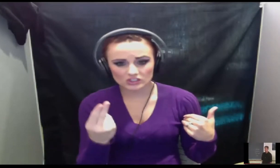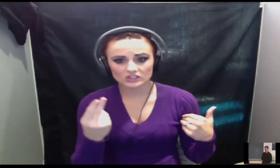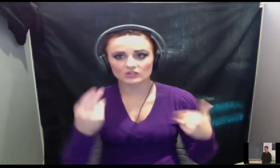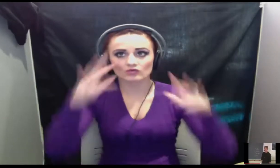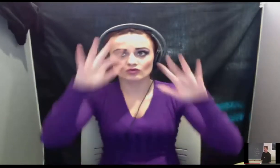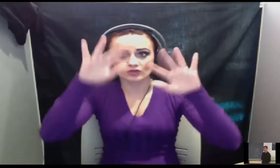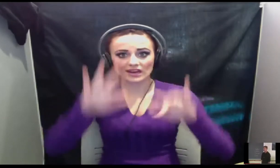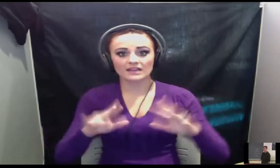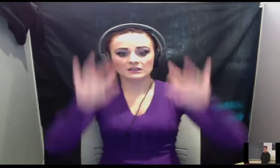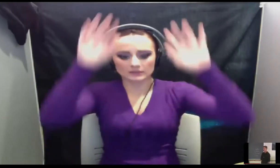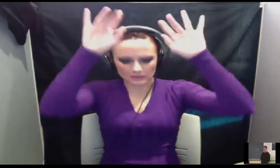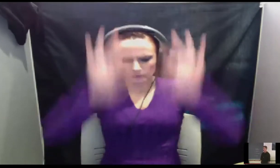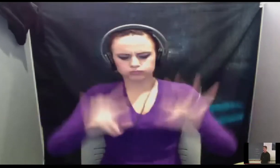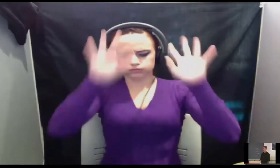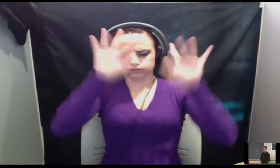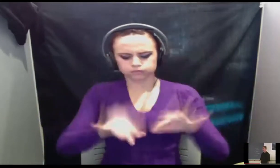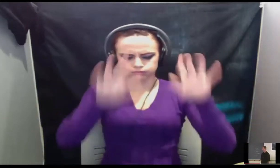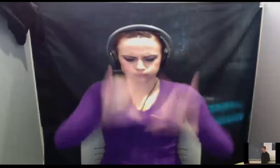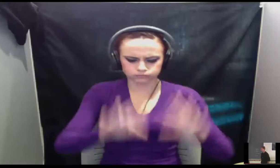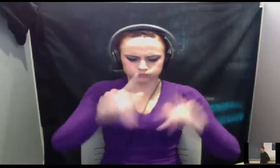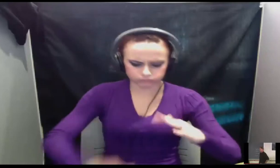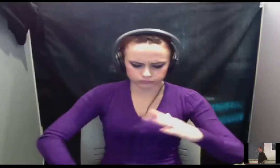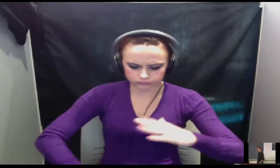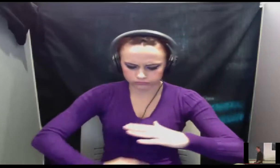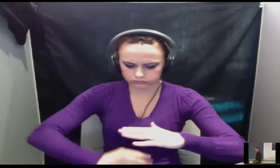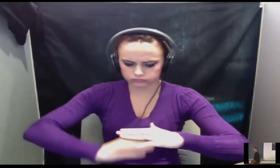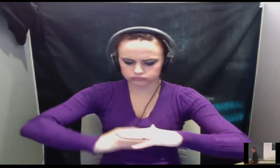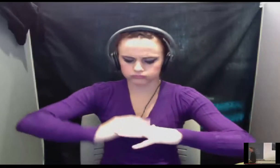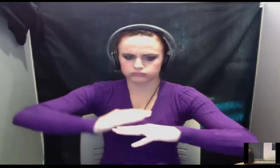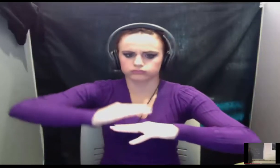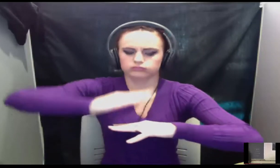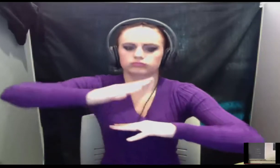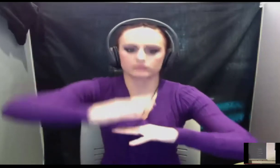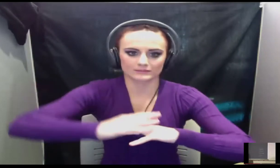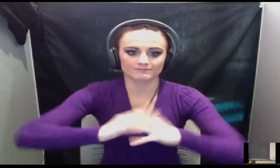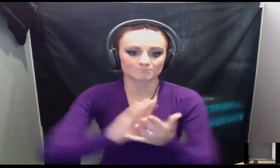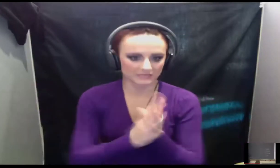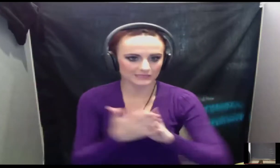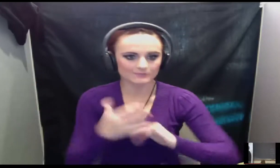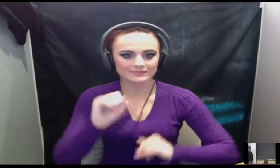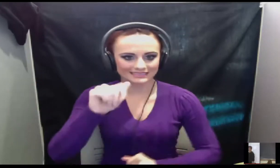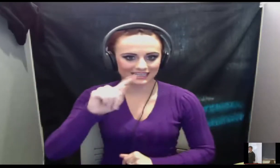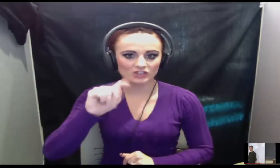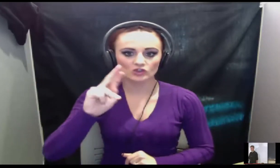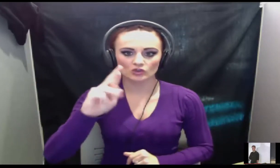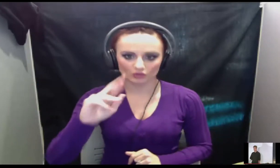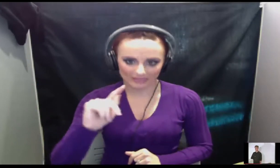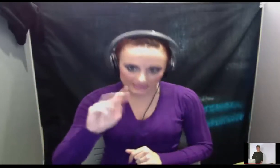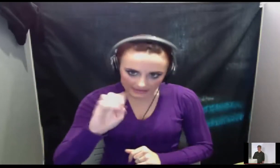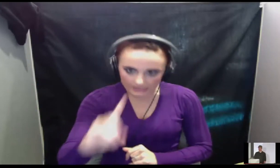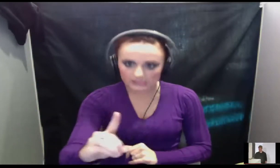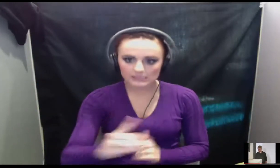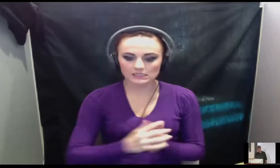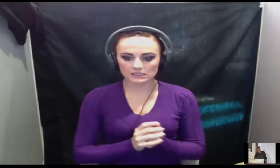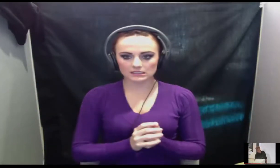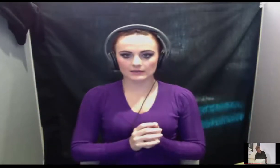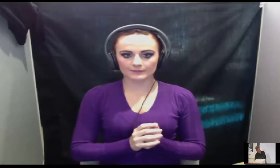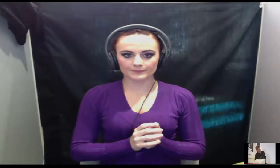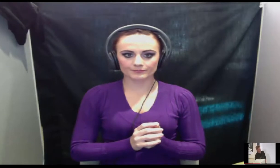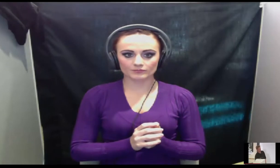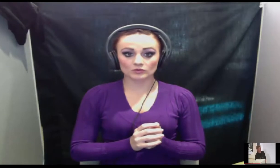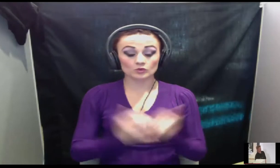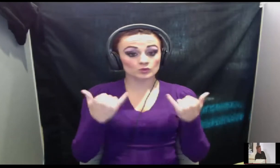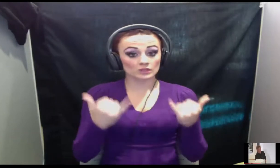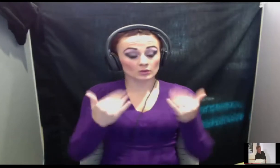Ground can't hold that stuff that quickly. It gets saturated. So that's that term. We're focusing on the amount of moisture that